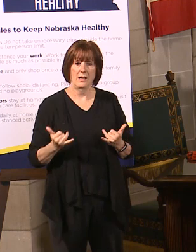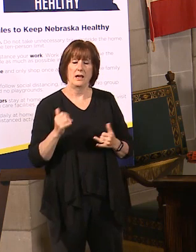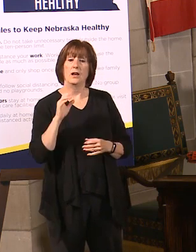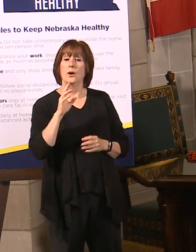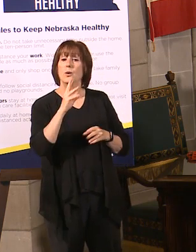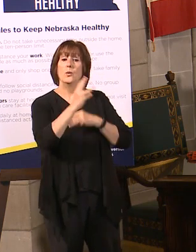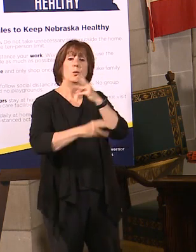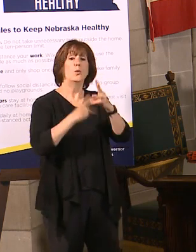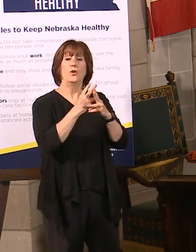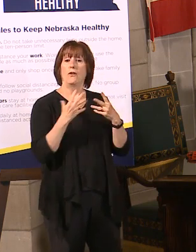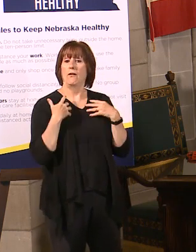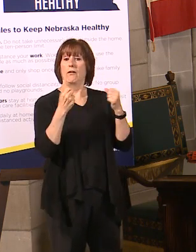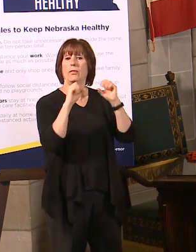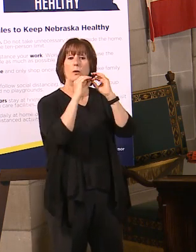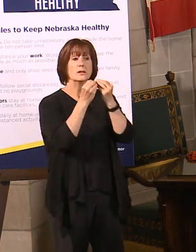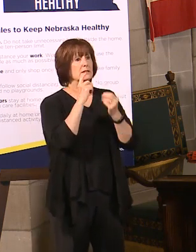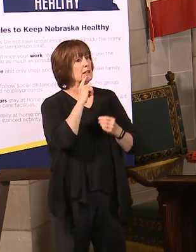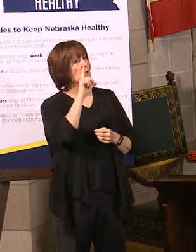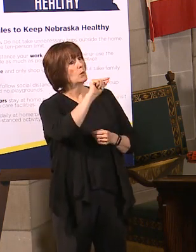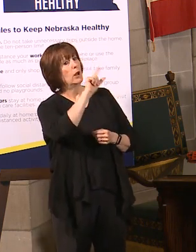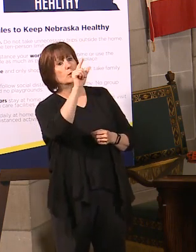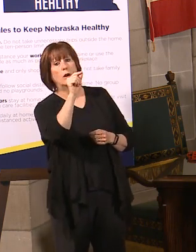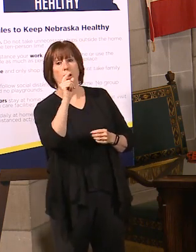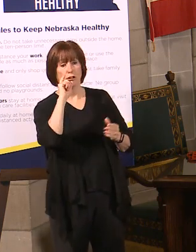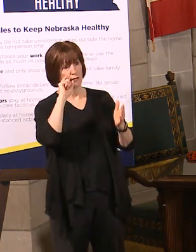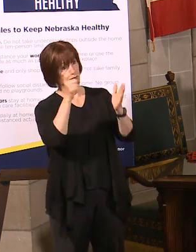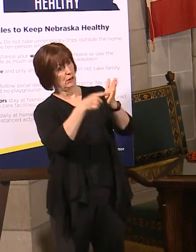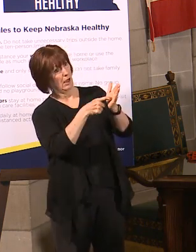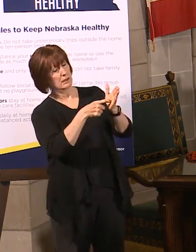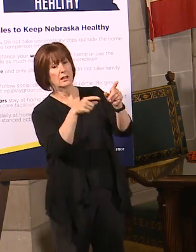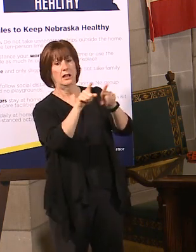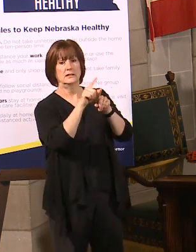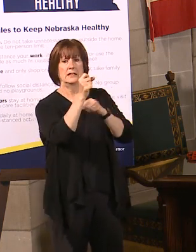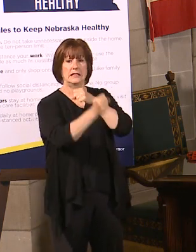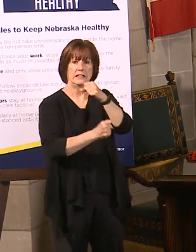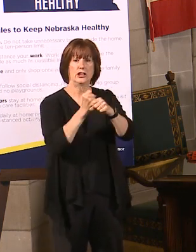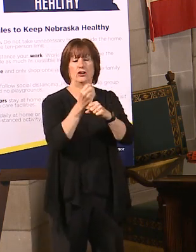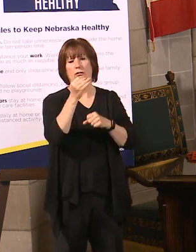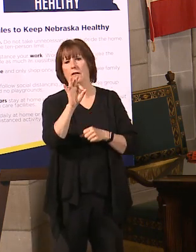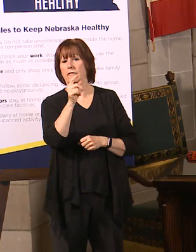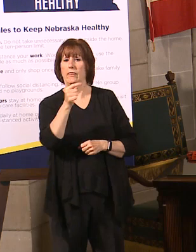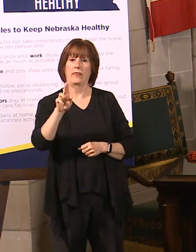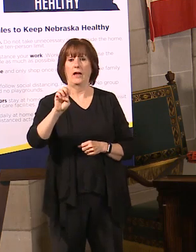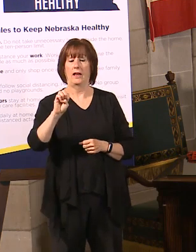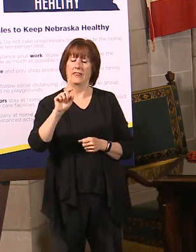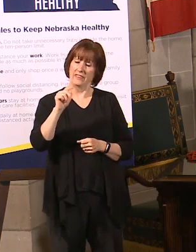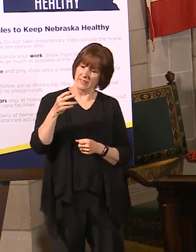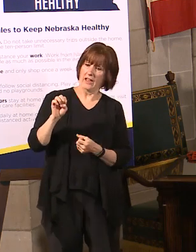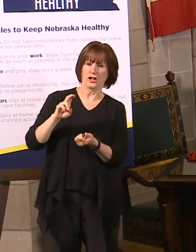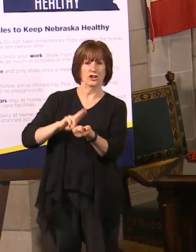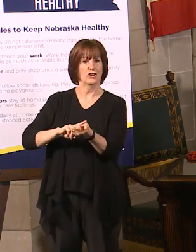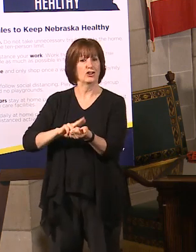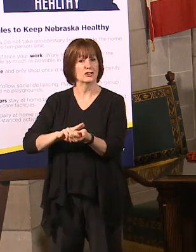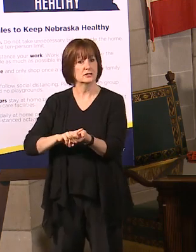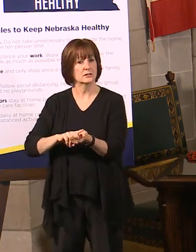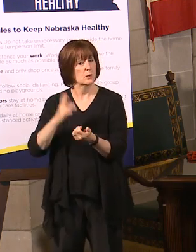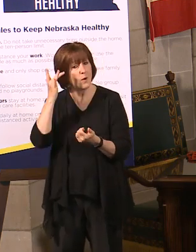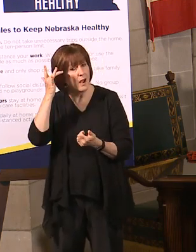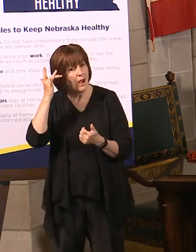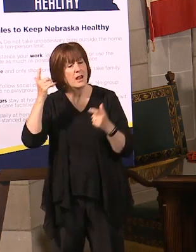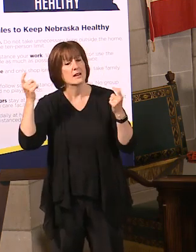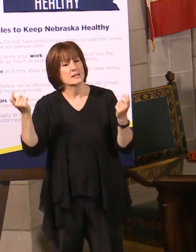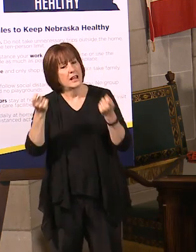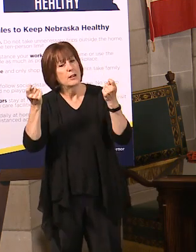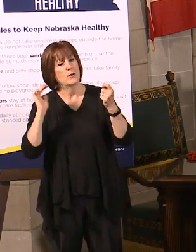Organization declared that 2020 would be recognized as the Year of the Nurse. This is in celebration of our founder of